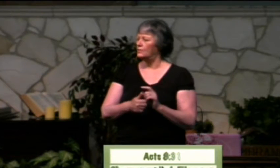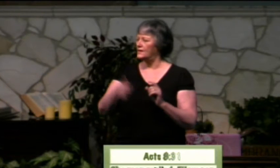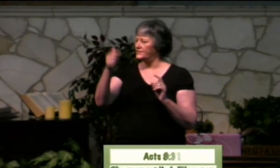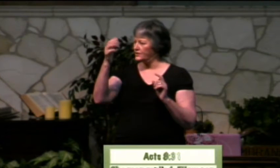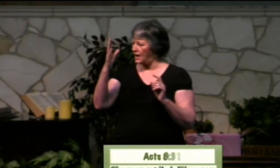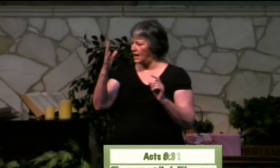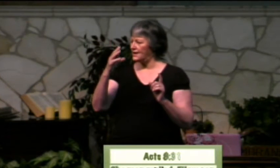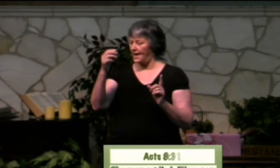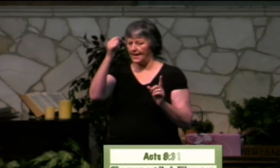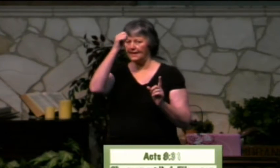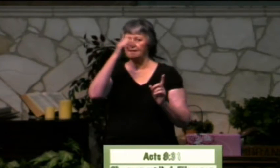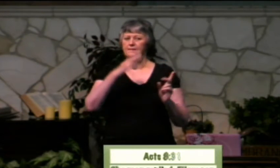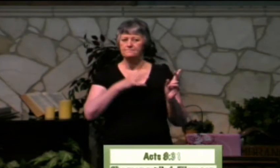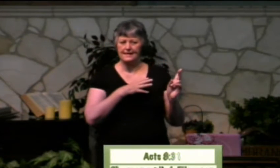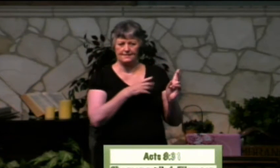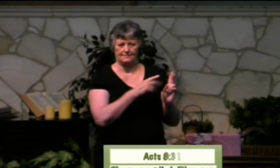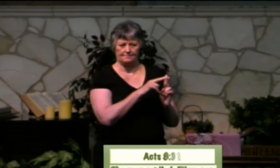with God and man.